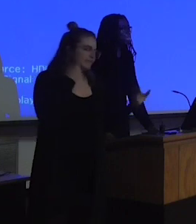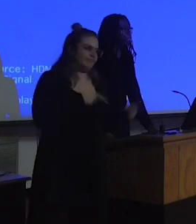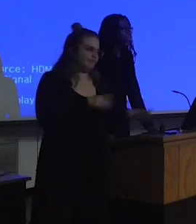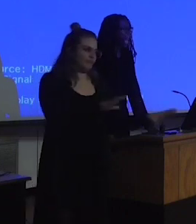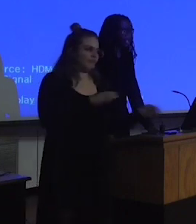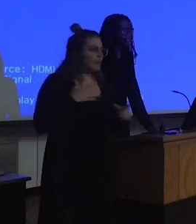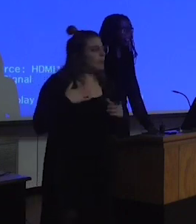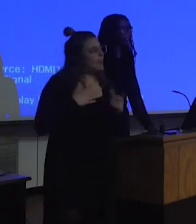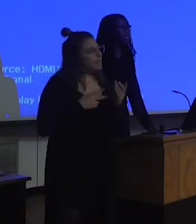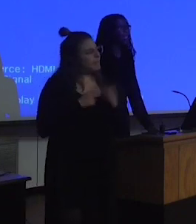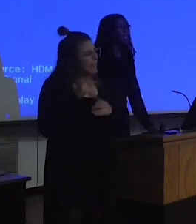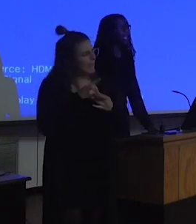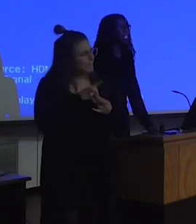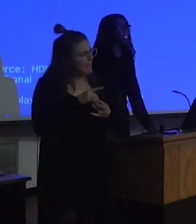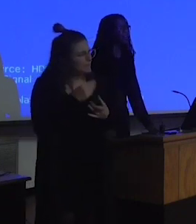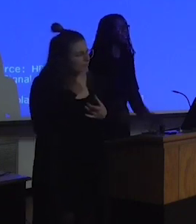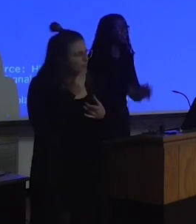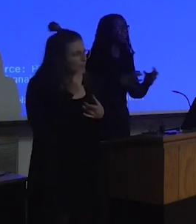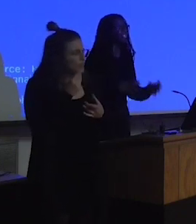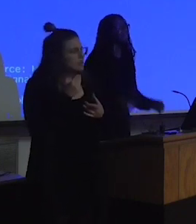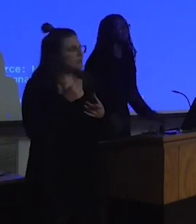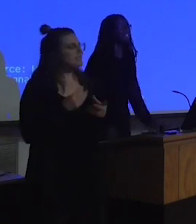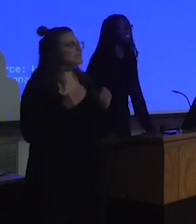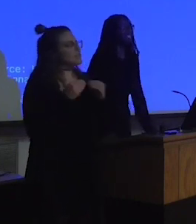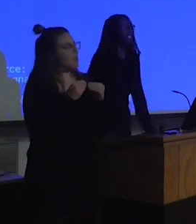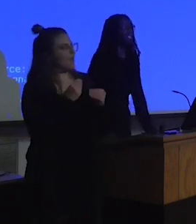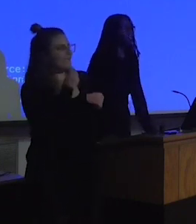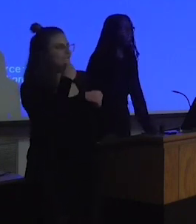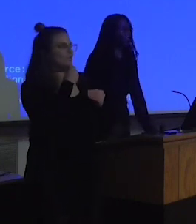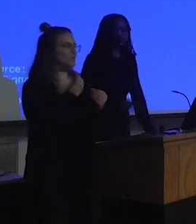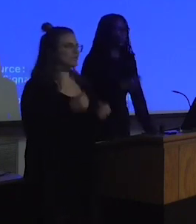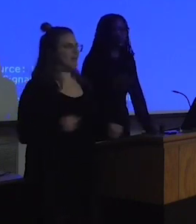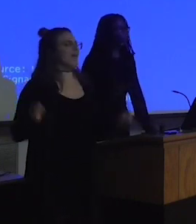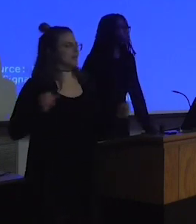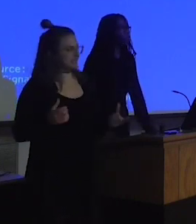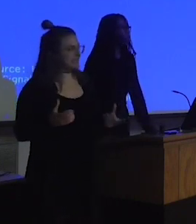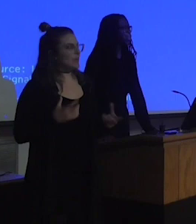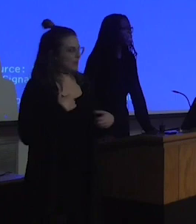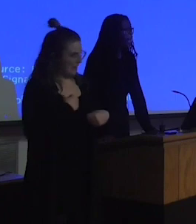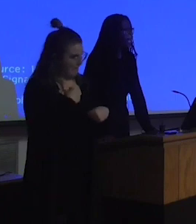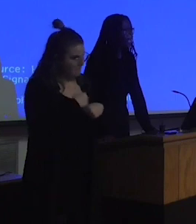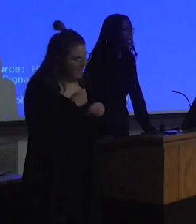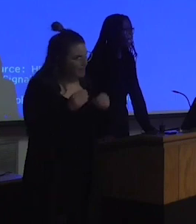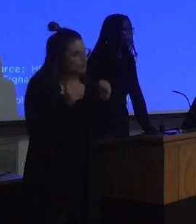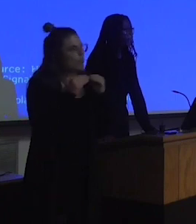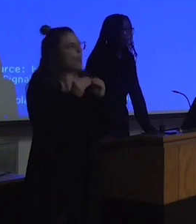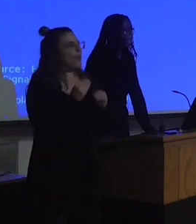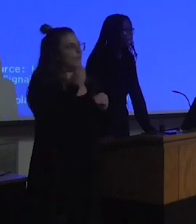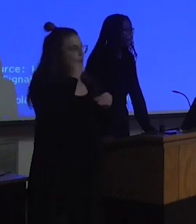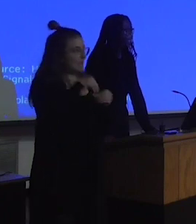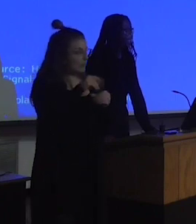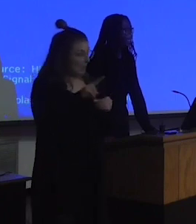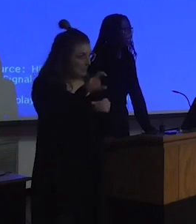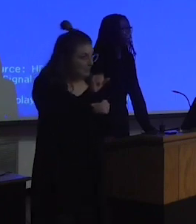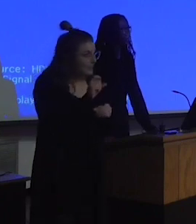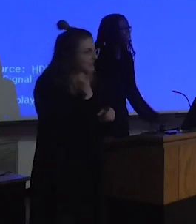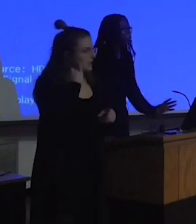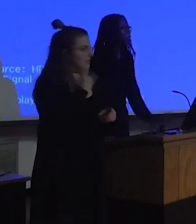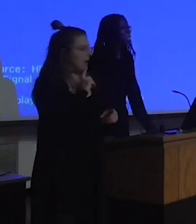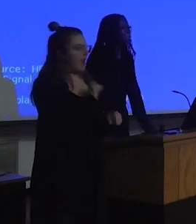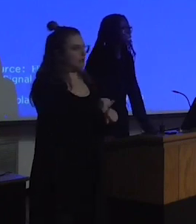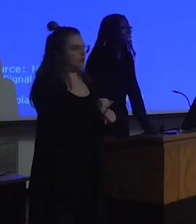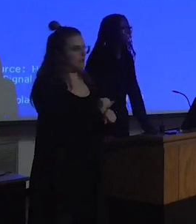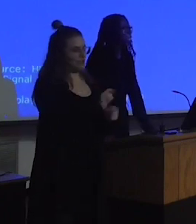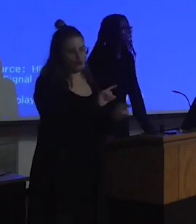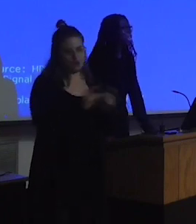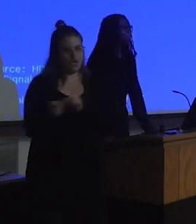what plant-based foods actually do give us is greater food sovereignty. Like, we can produce far more food in the United States if we actually, you know, switch